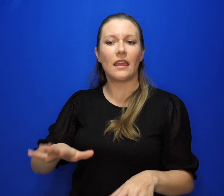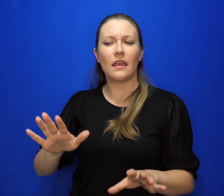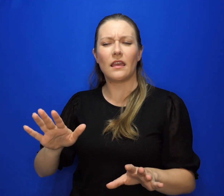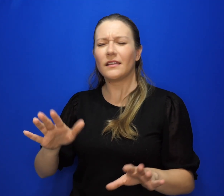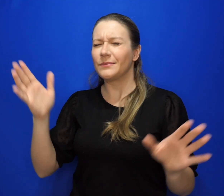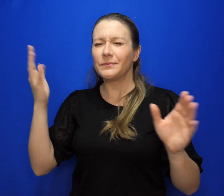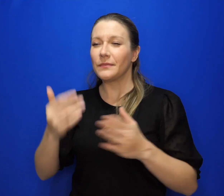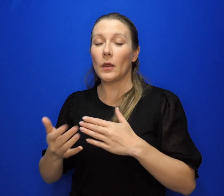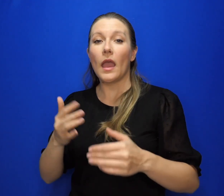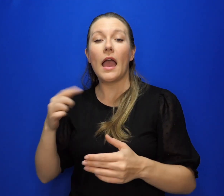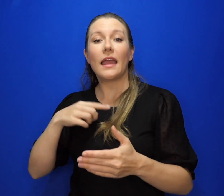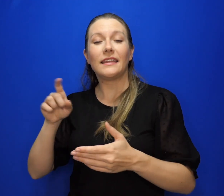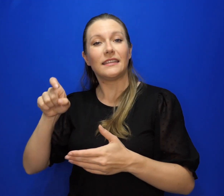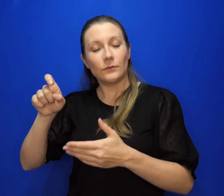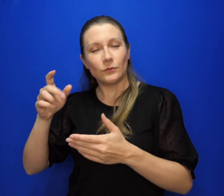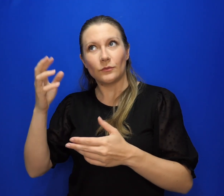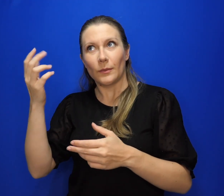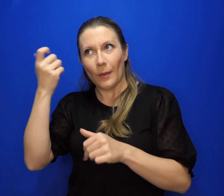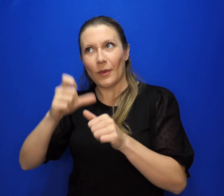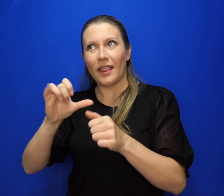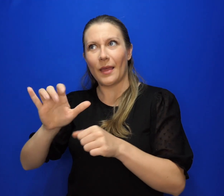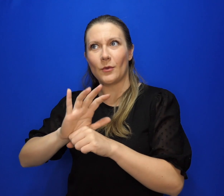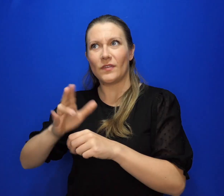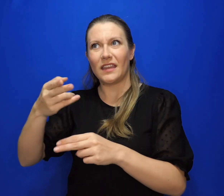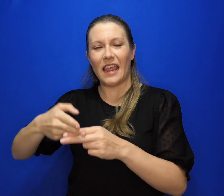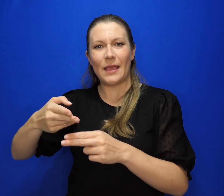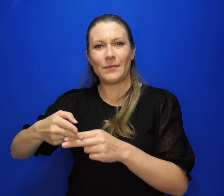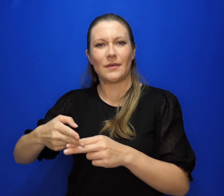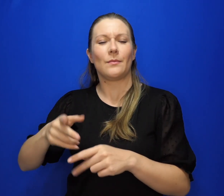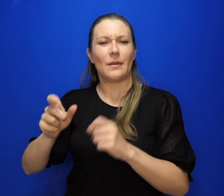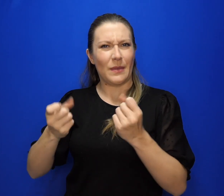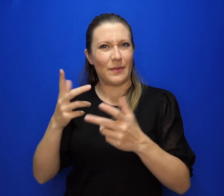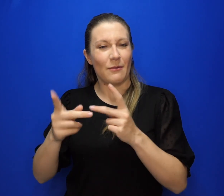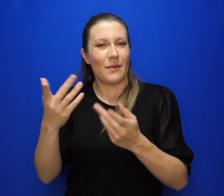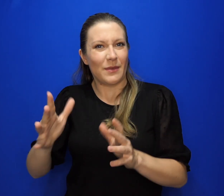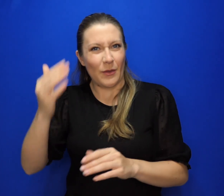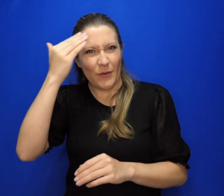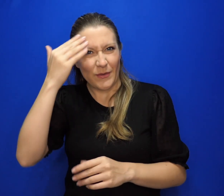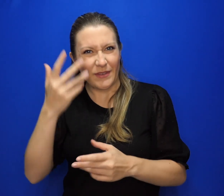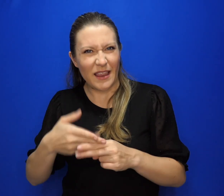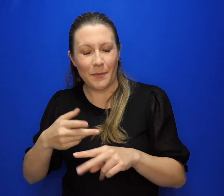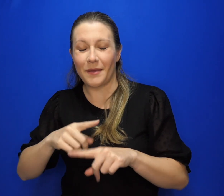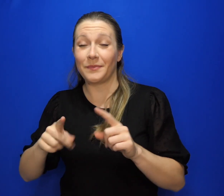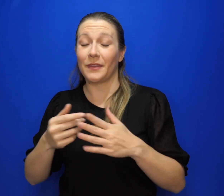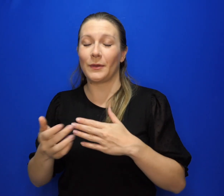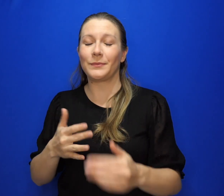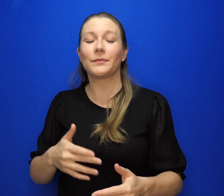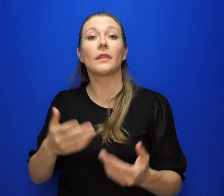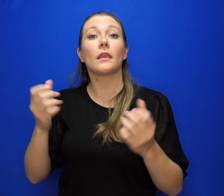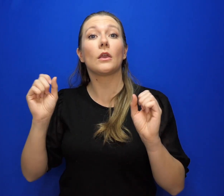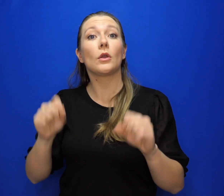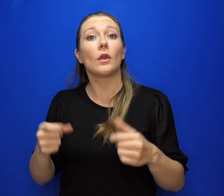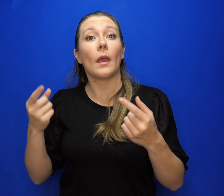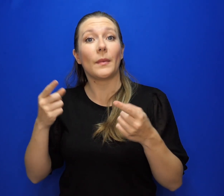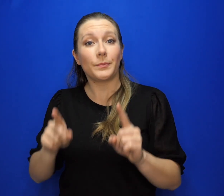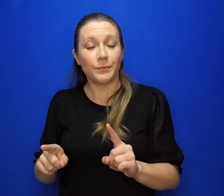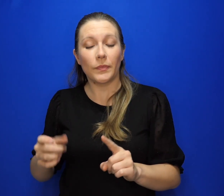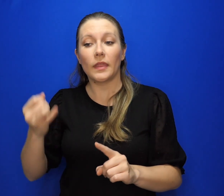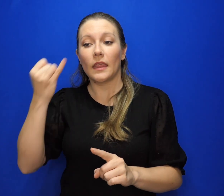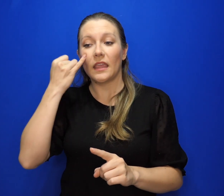the end for all the people who are yelling at their headphones right now and already know the answer. Okay. So here's what could happen. And now listen, if you're not MDI, like Jenny